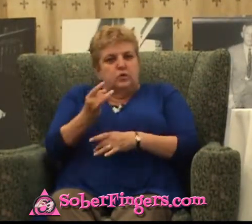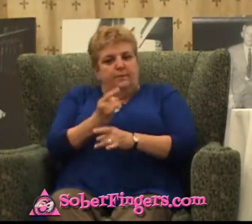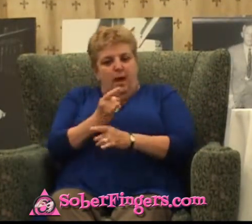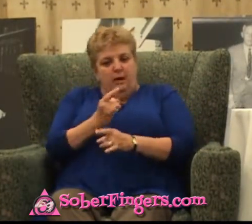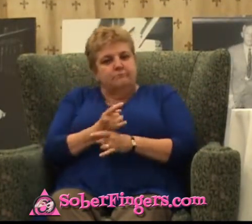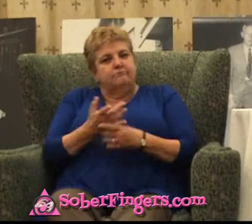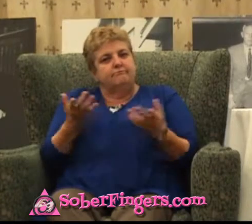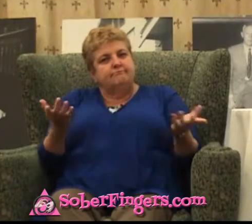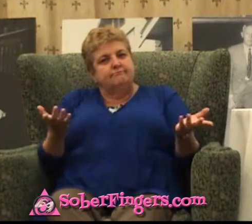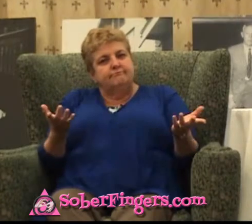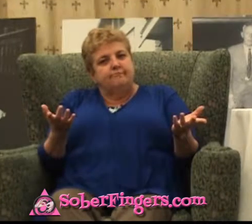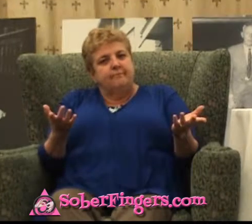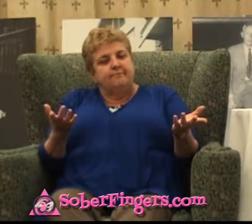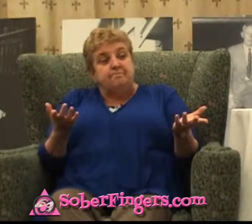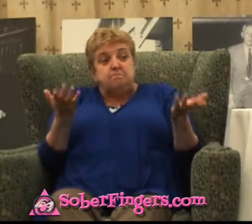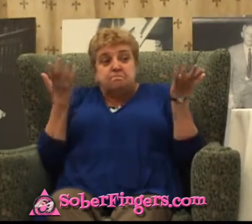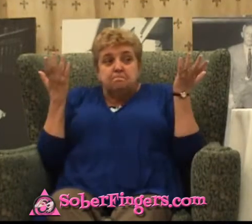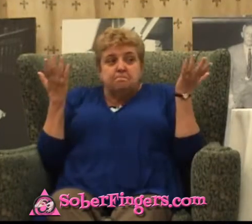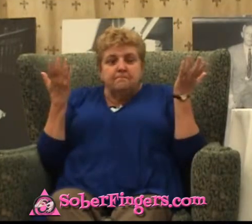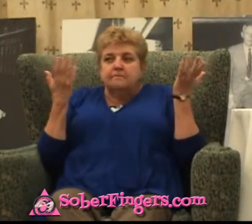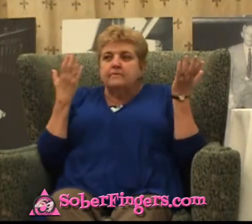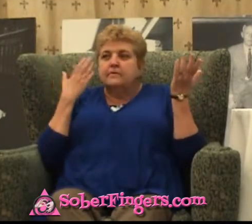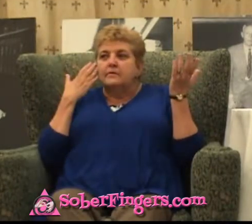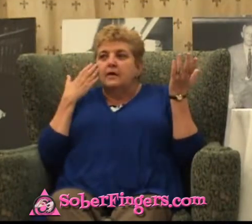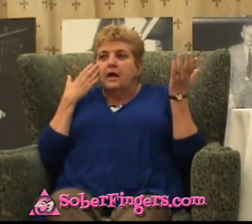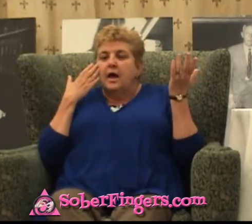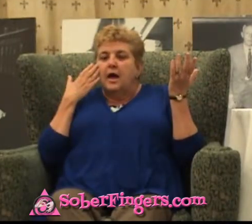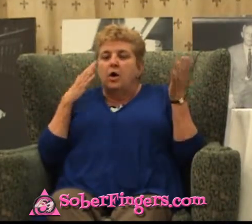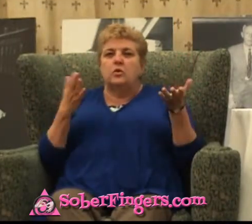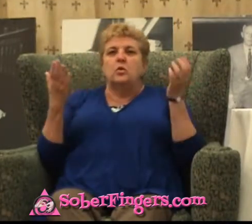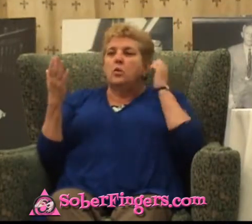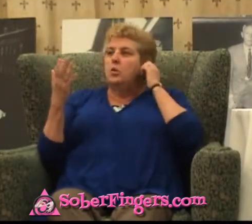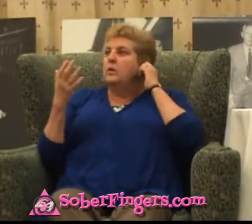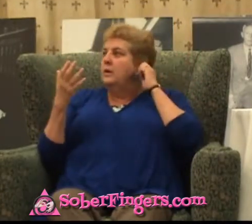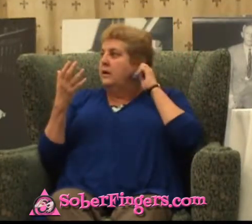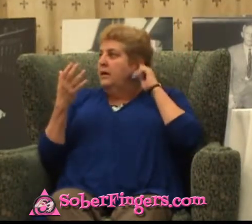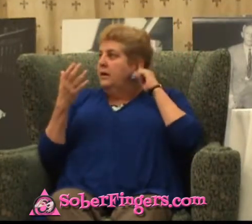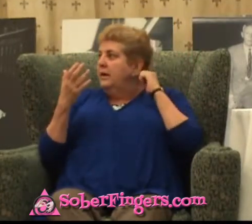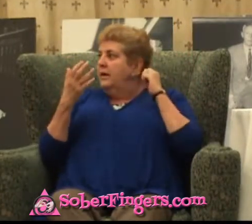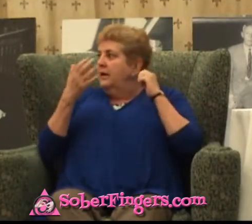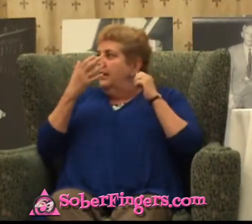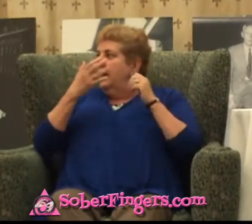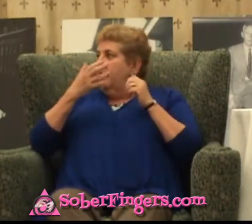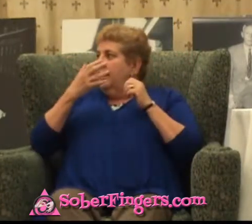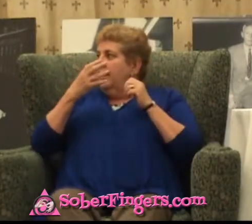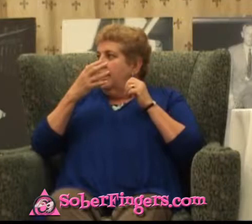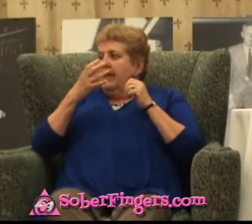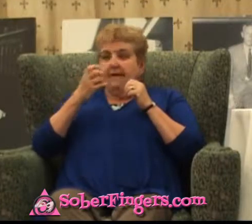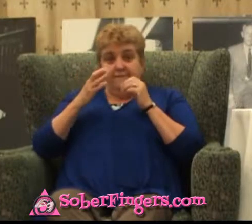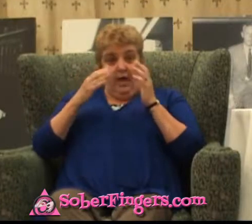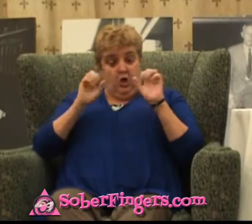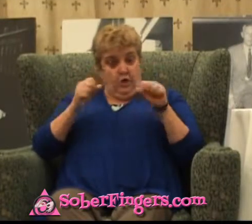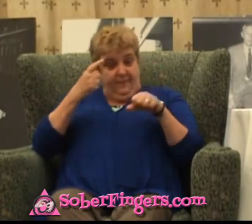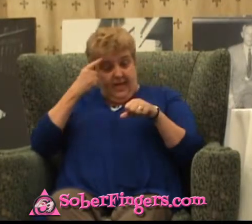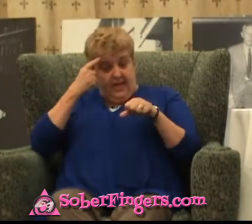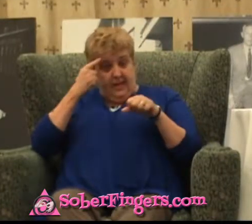I had a conscious thought whether to do it or not. If I did, I'm sure what it would have said was, see, I wasn't drinking,